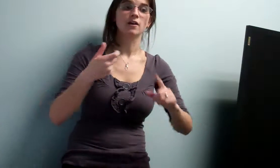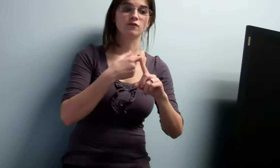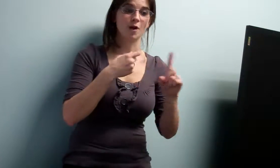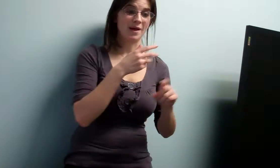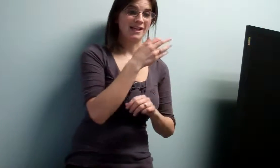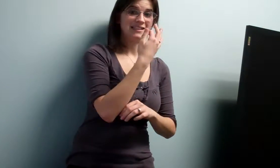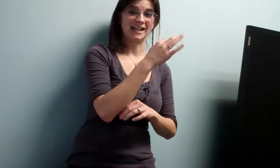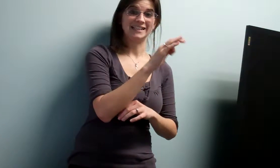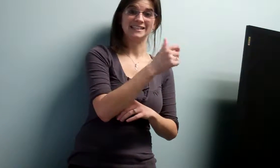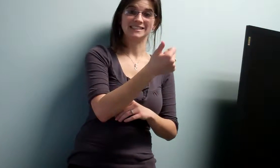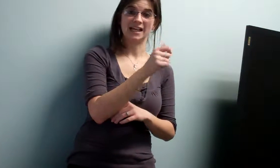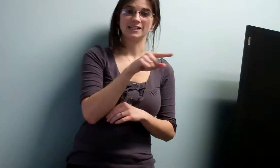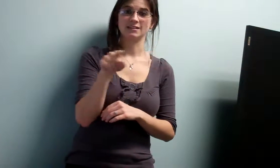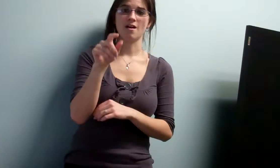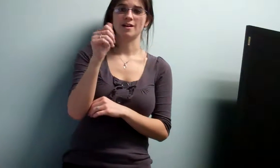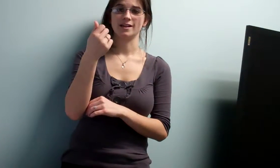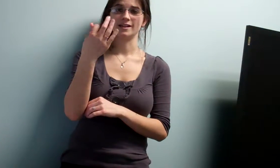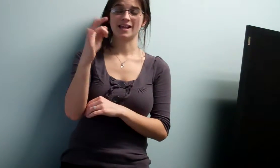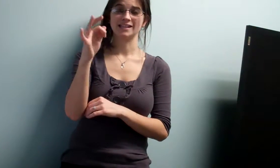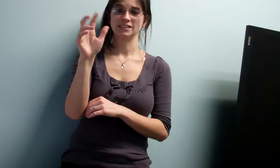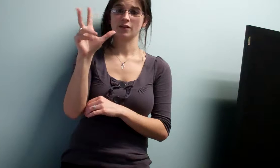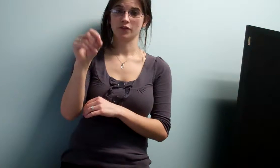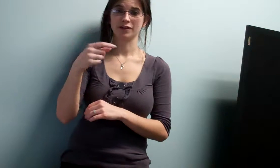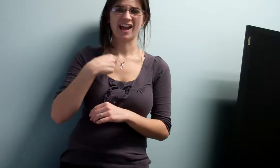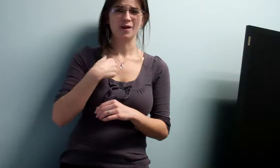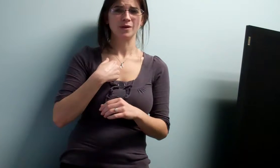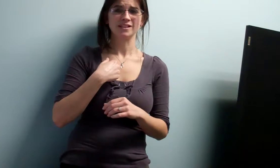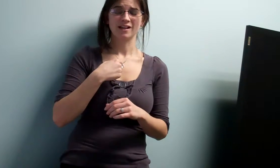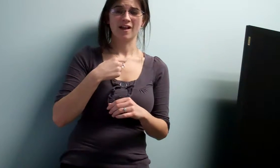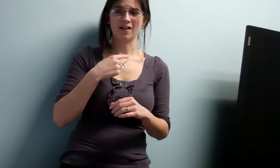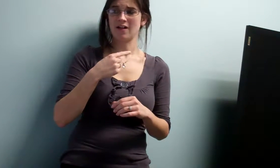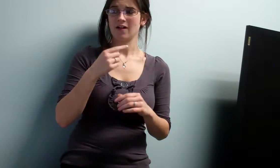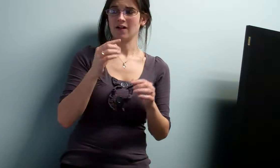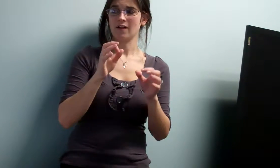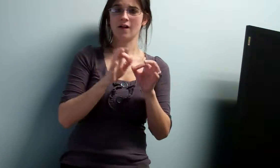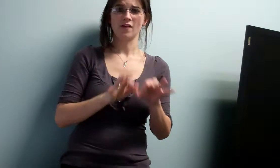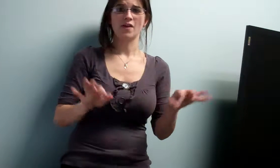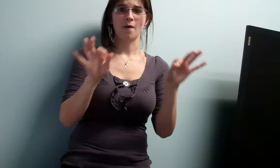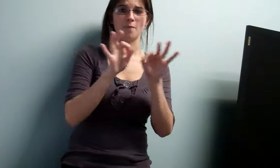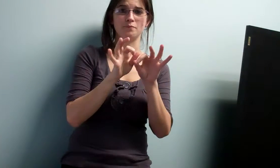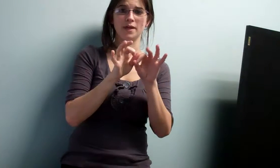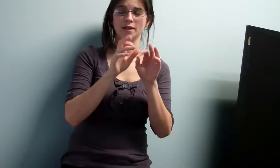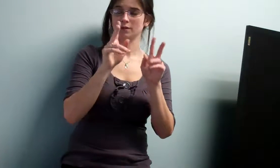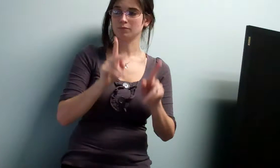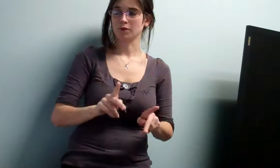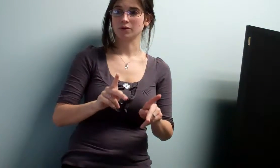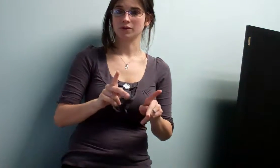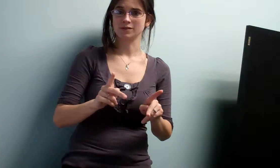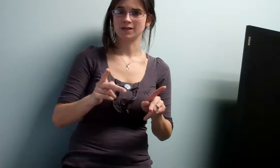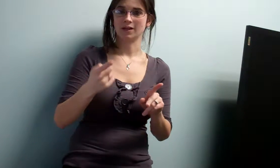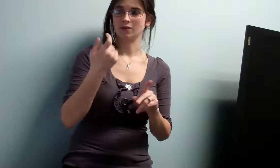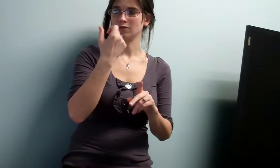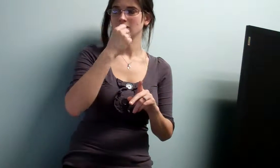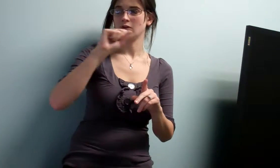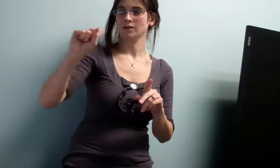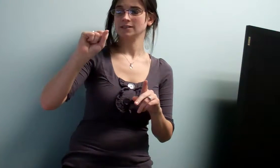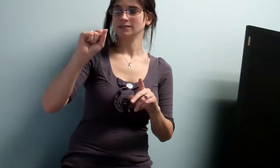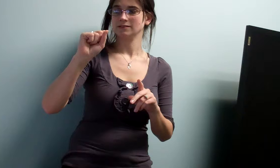was the main factor in revolutionizing the attitude of American Negroes toward caste. My stinging hammer